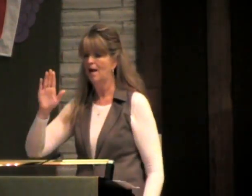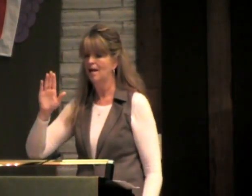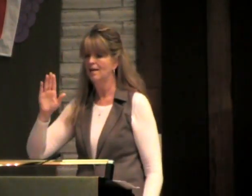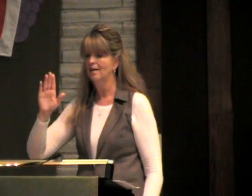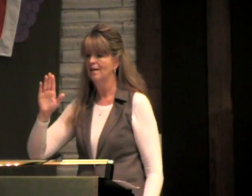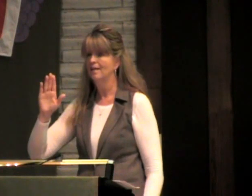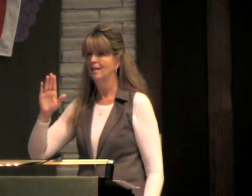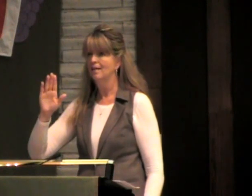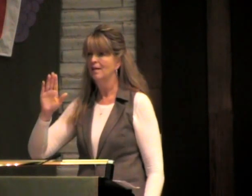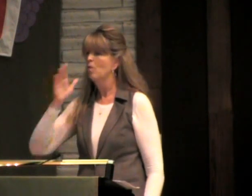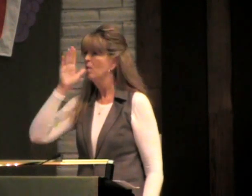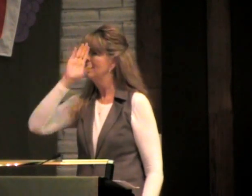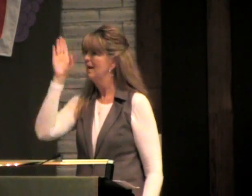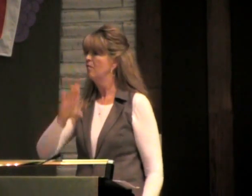our relationship with God